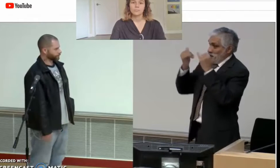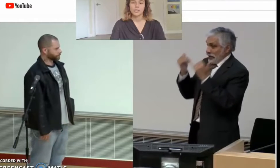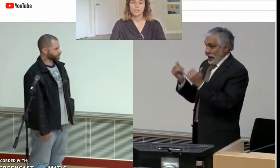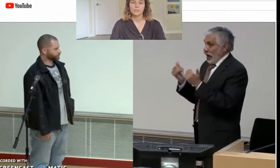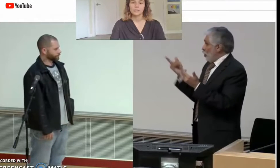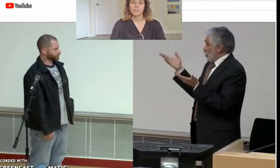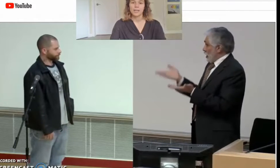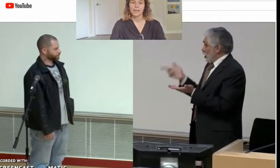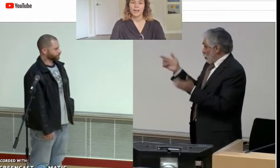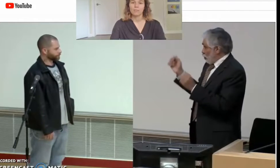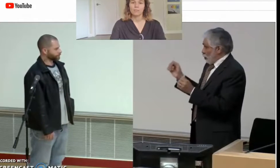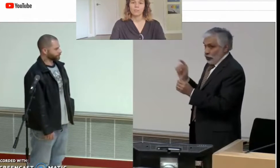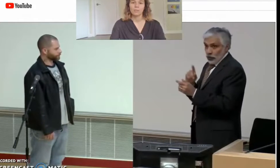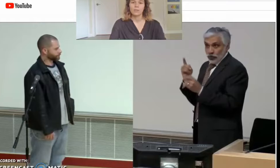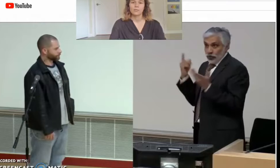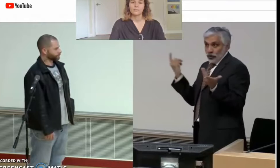We're getting closer to that now.